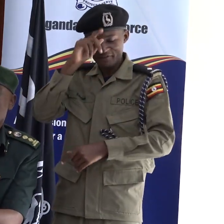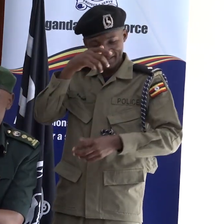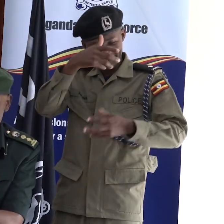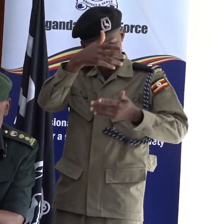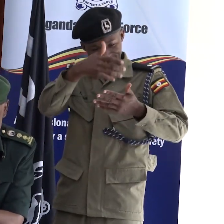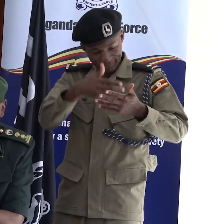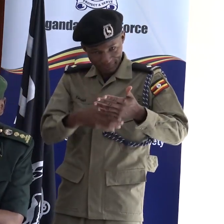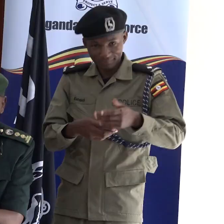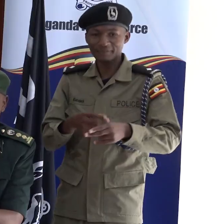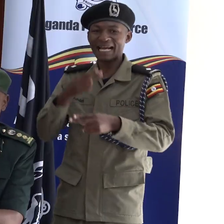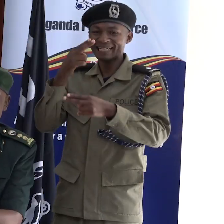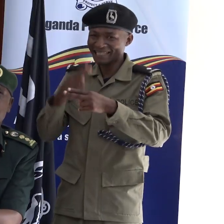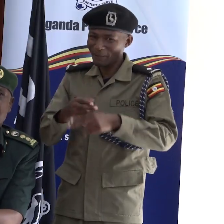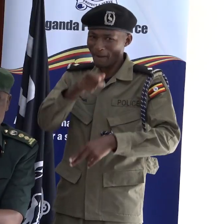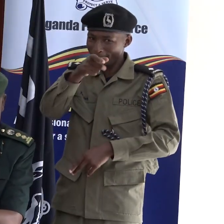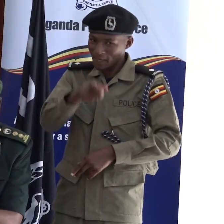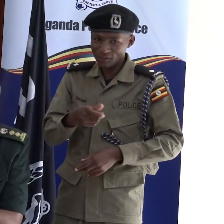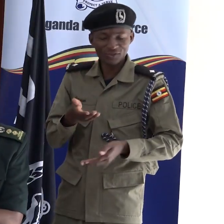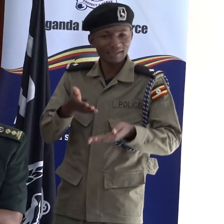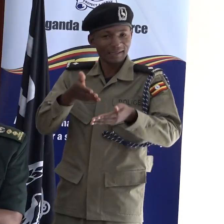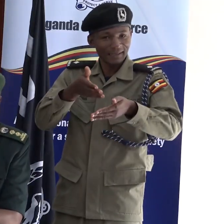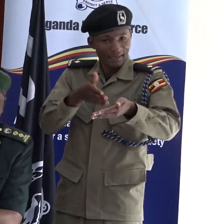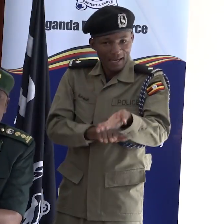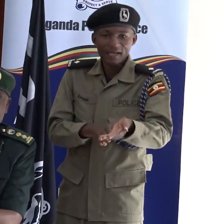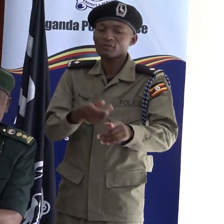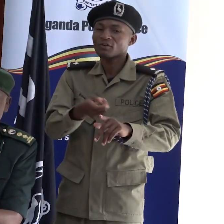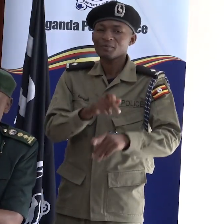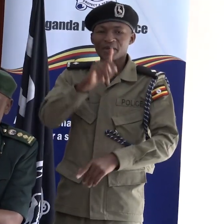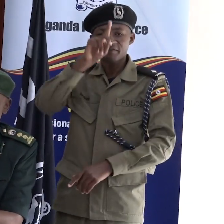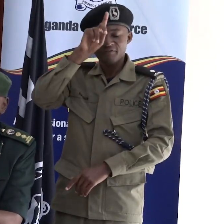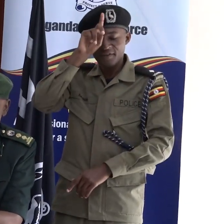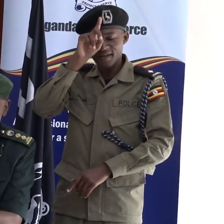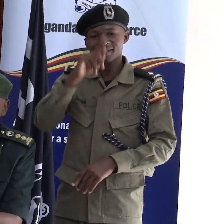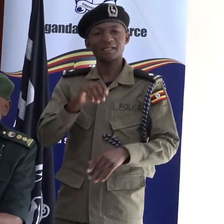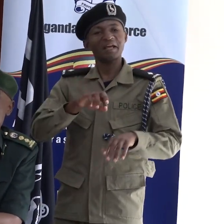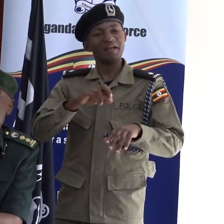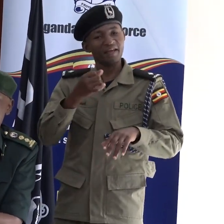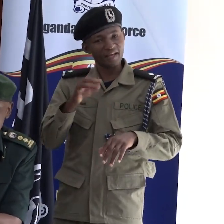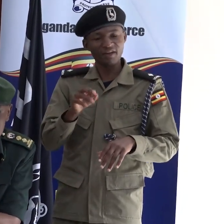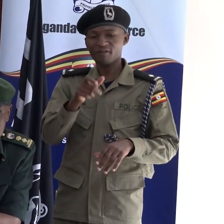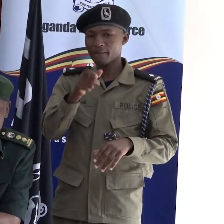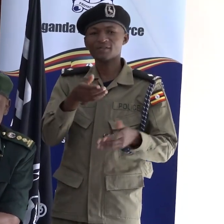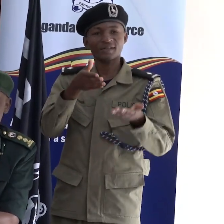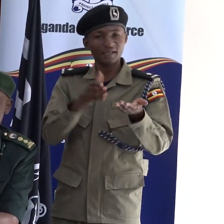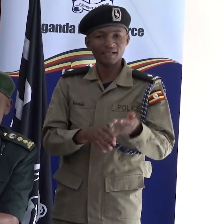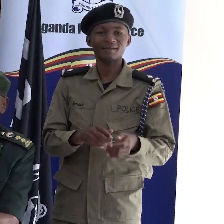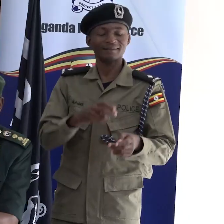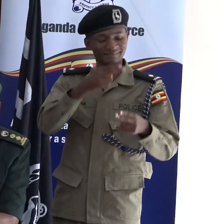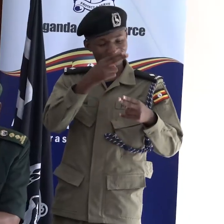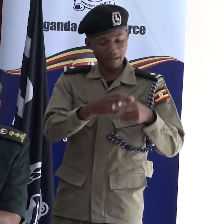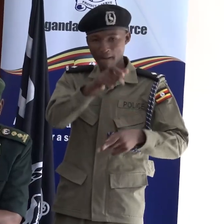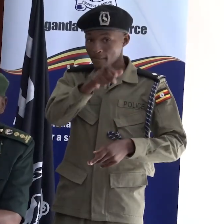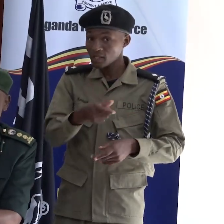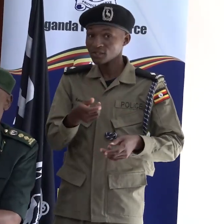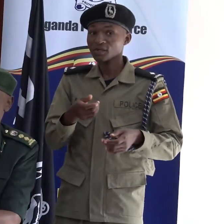so and so died in this village, in the case of those who died, so and so was raised in this